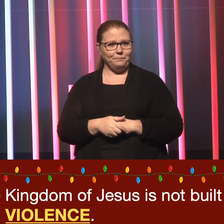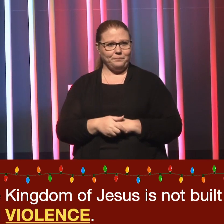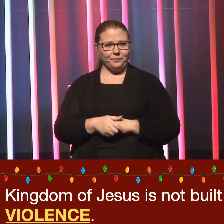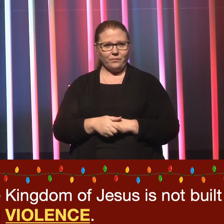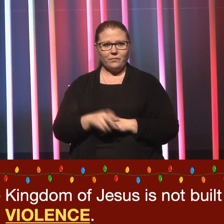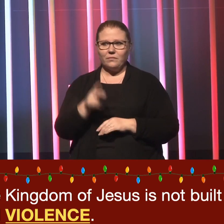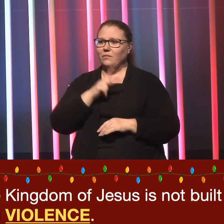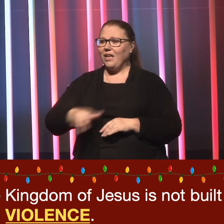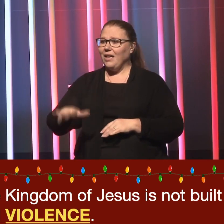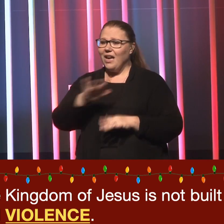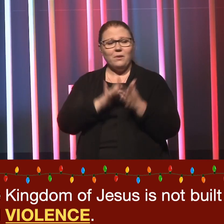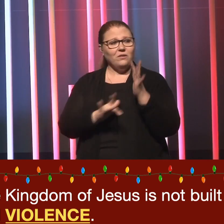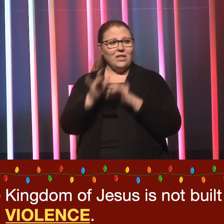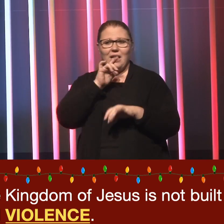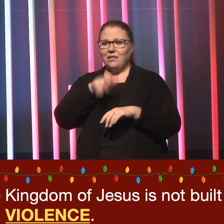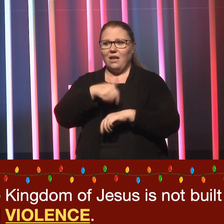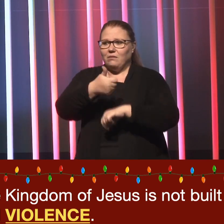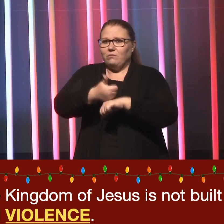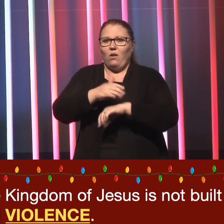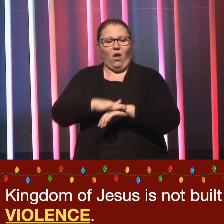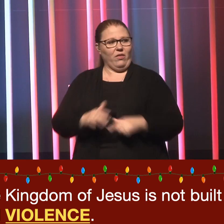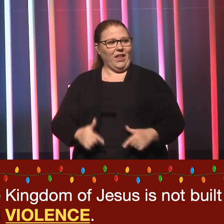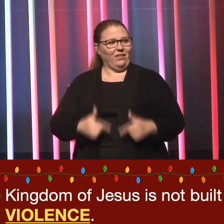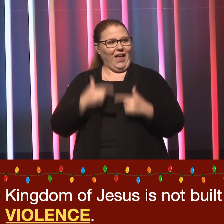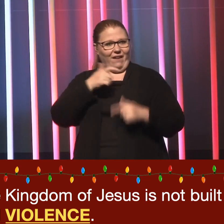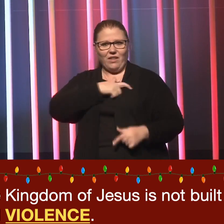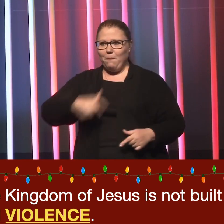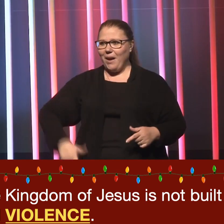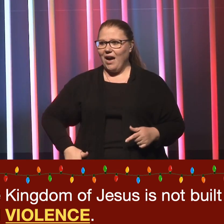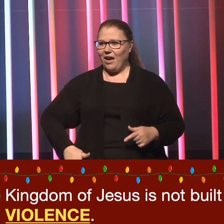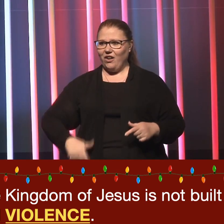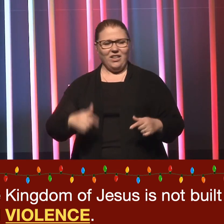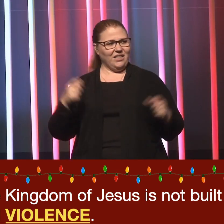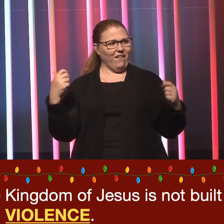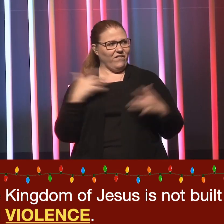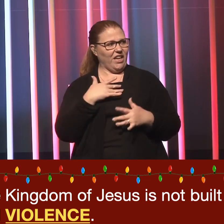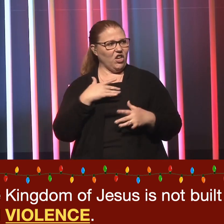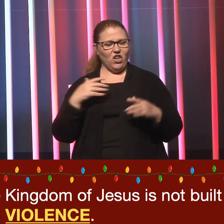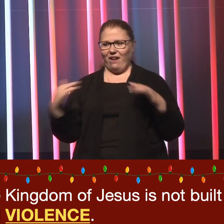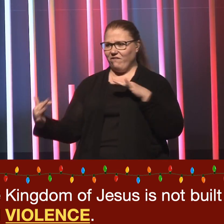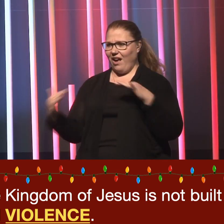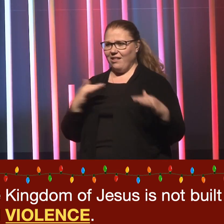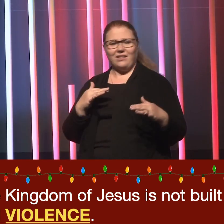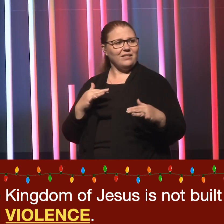See, the kingdom of Jesus is not built on the lies of empire, which are fear and violence. See,